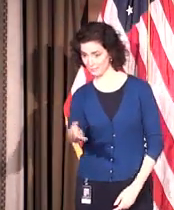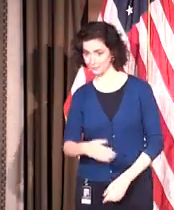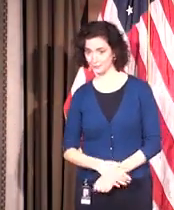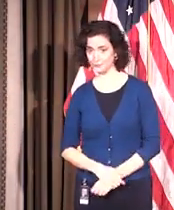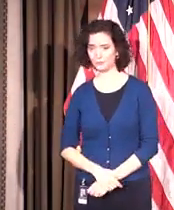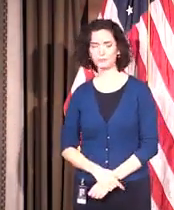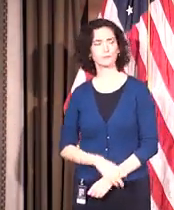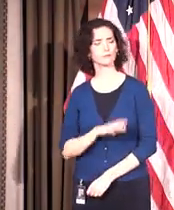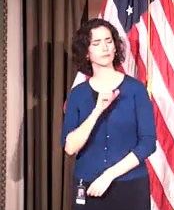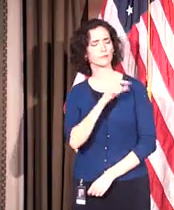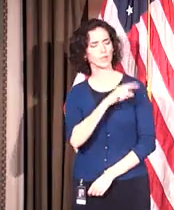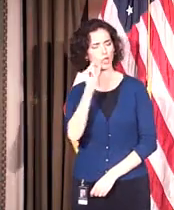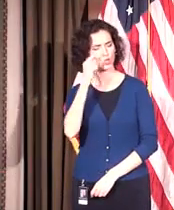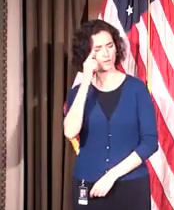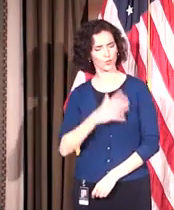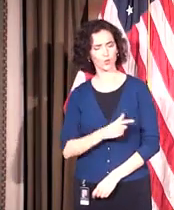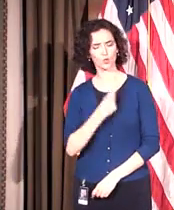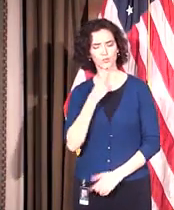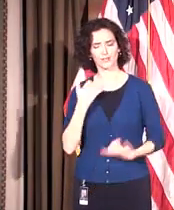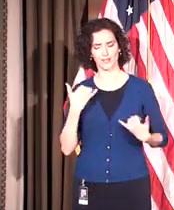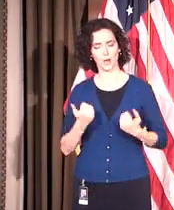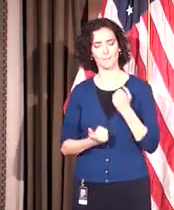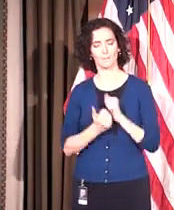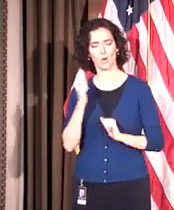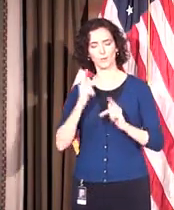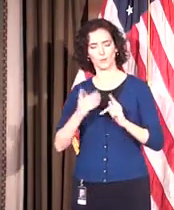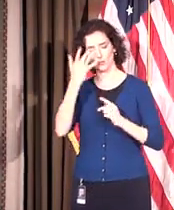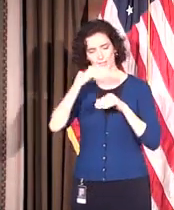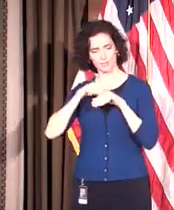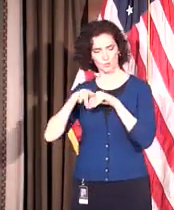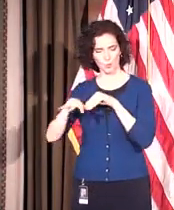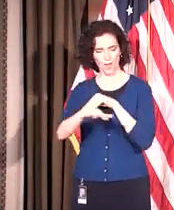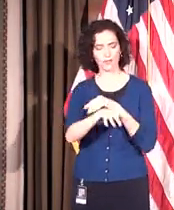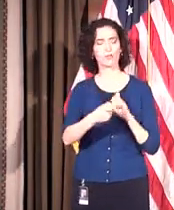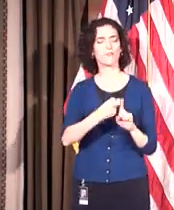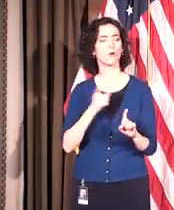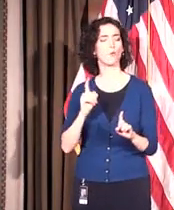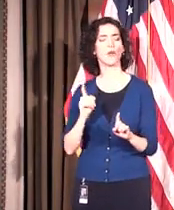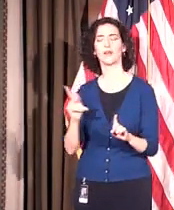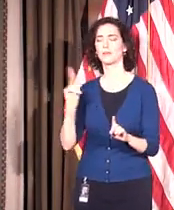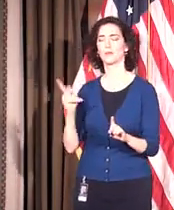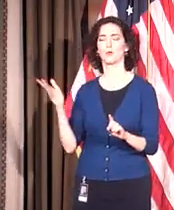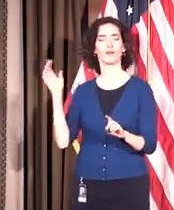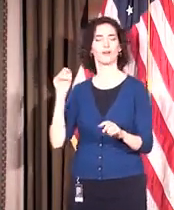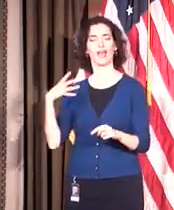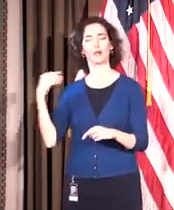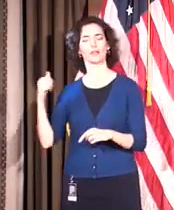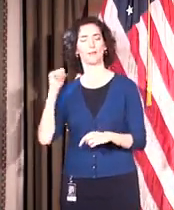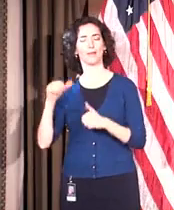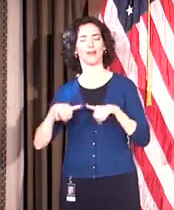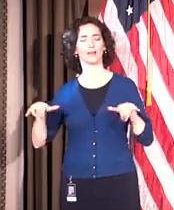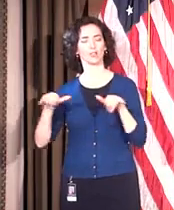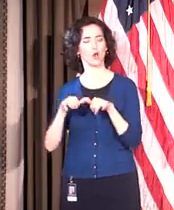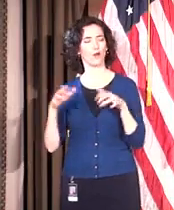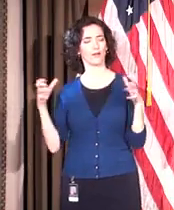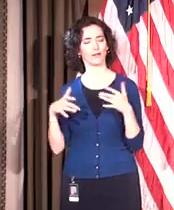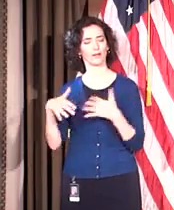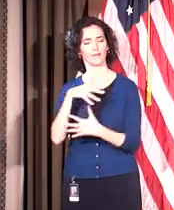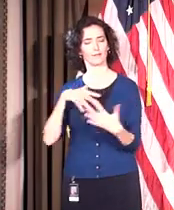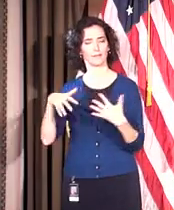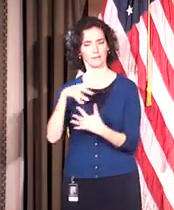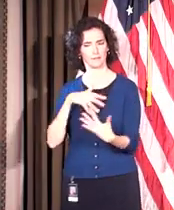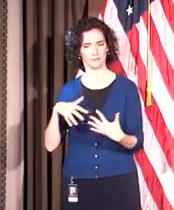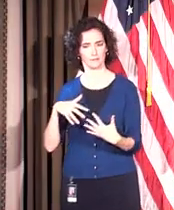you mentioned that most of the transmission right now is driven by these, backyard gatherings or whatever. Does that sort of dull the effectiveness